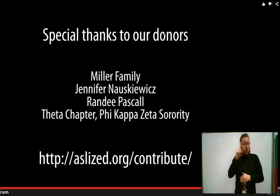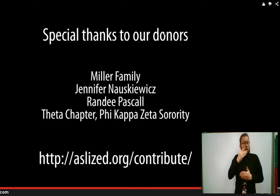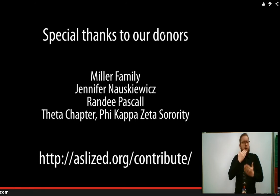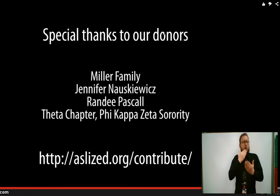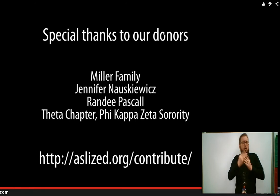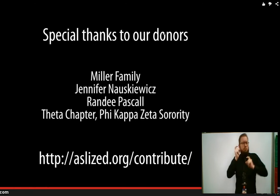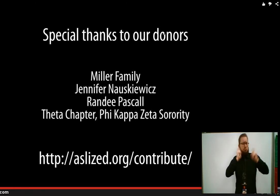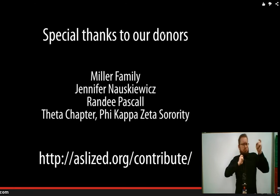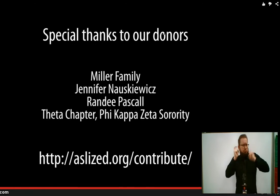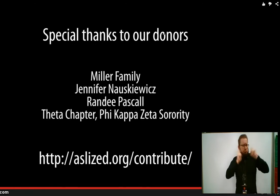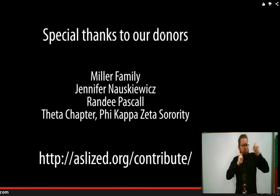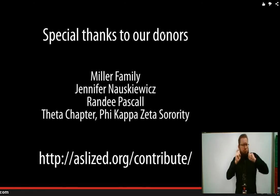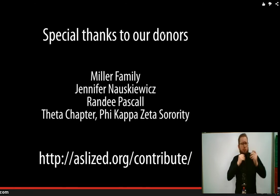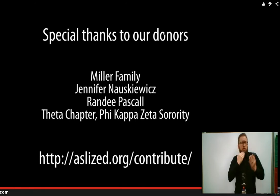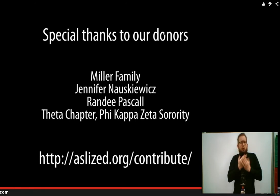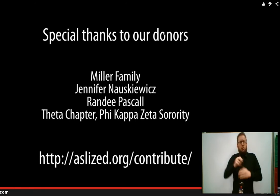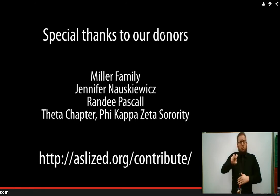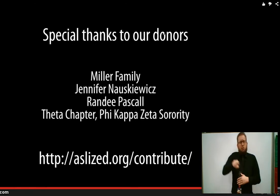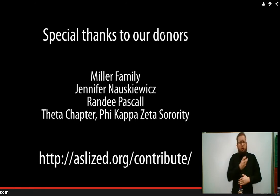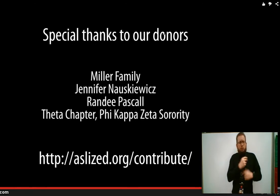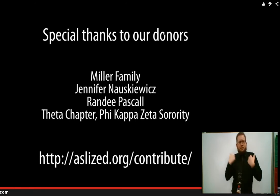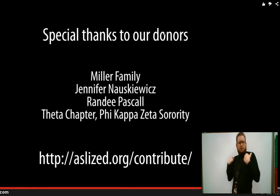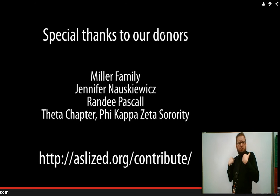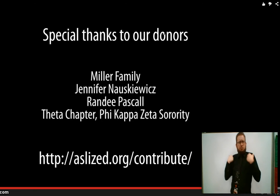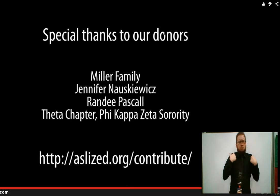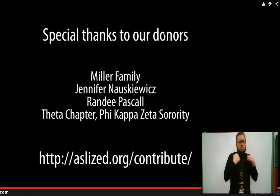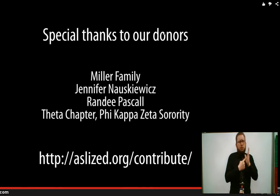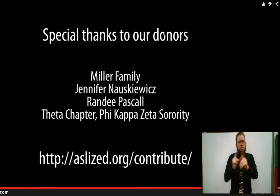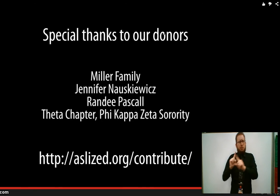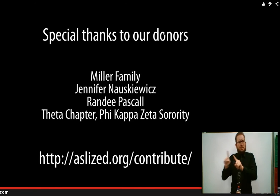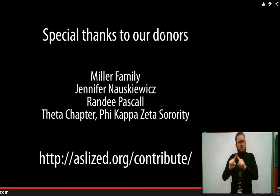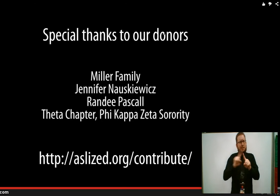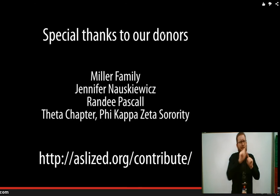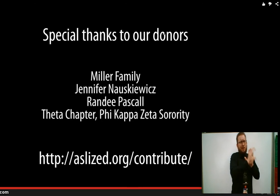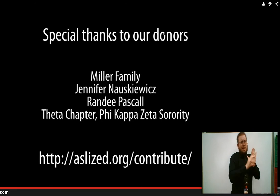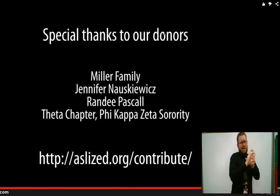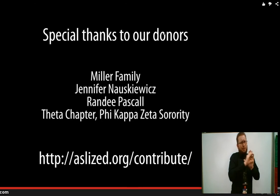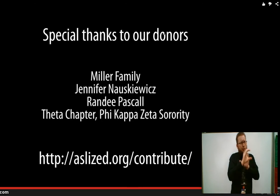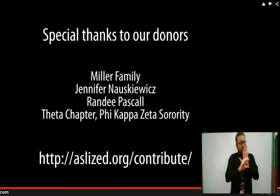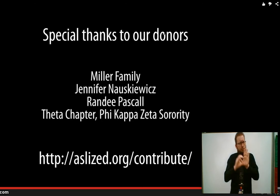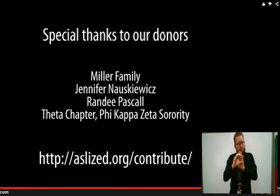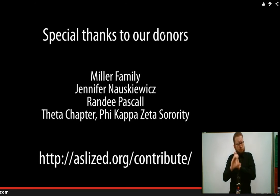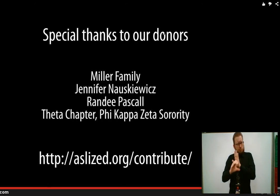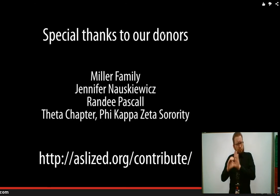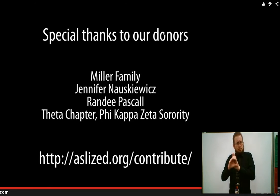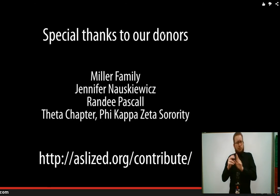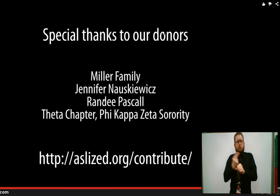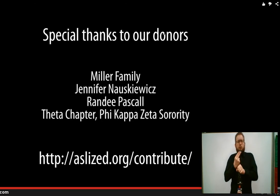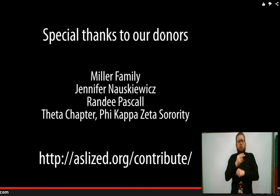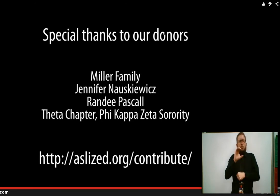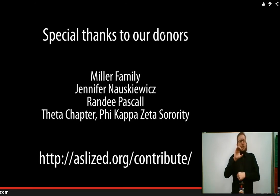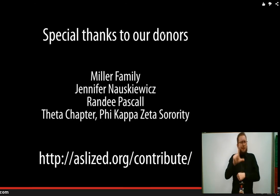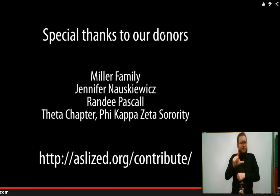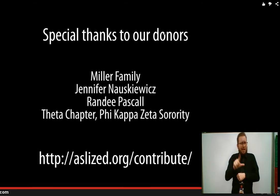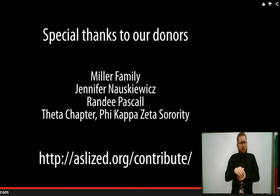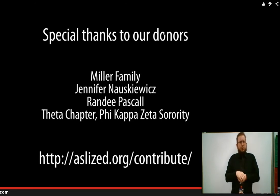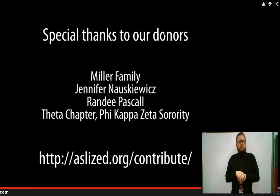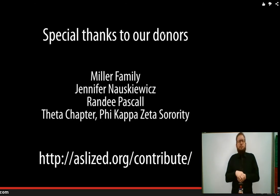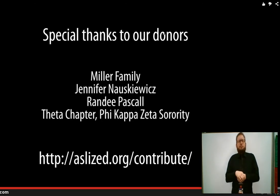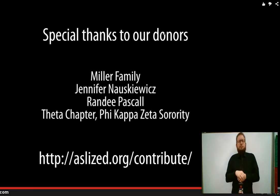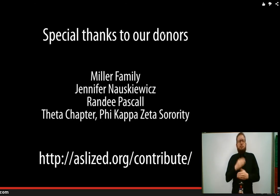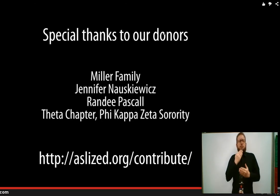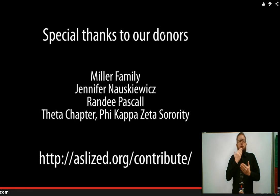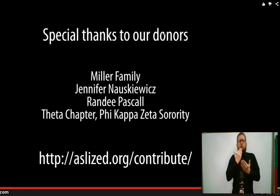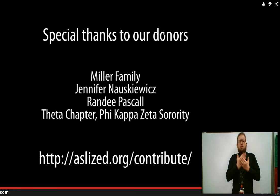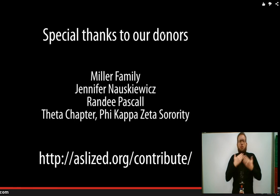expressive in ASL. I'm looking for really good facial expression, good use of classifiers, role shifting to show the different characters,